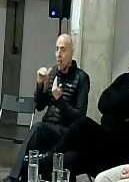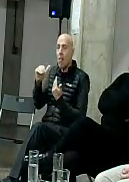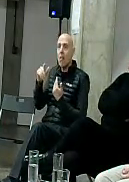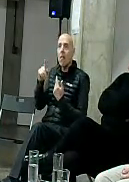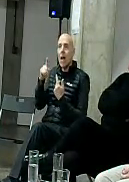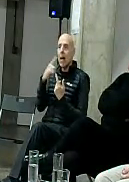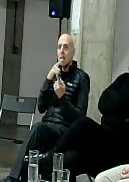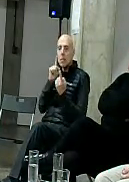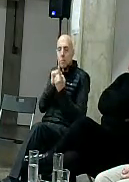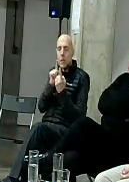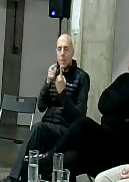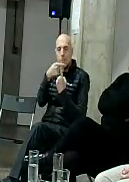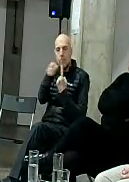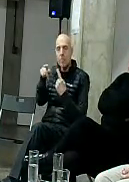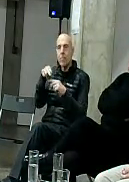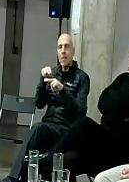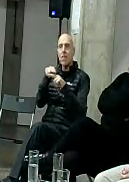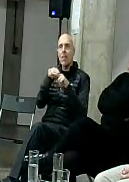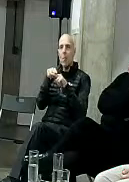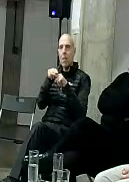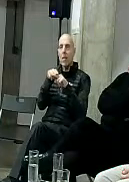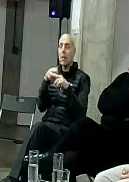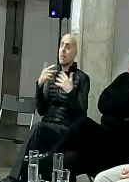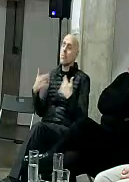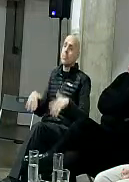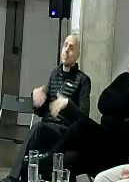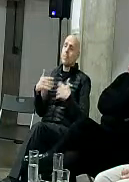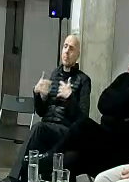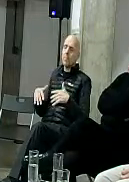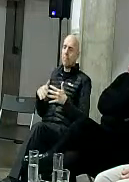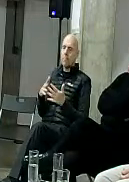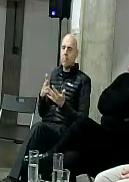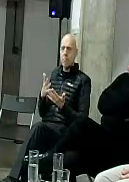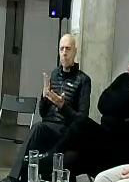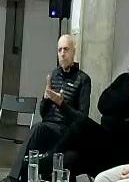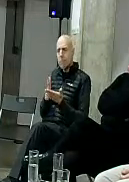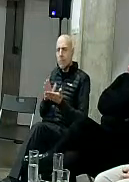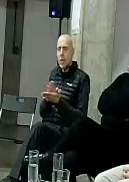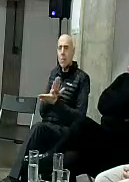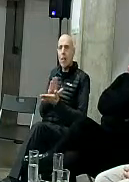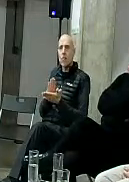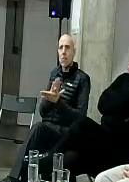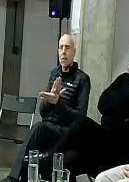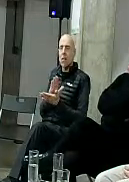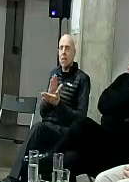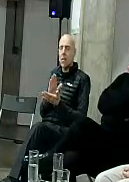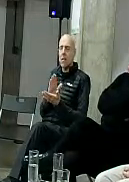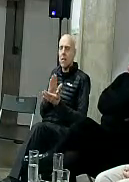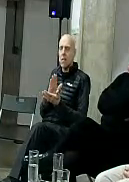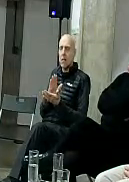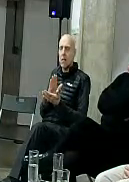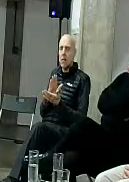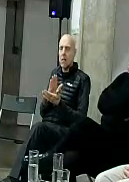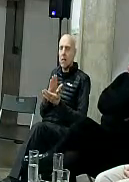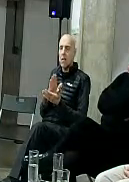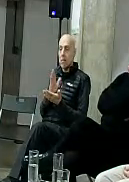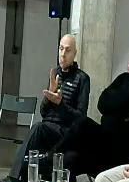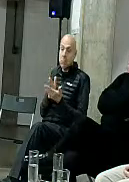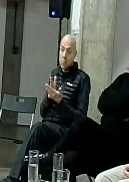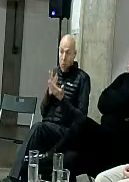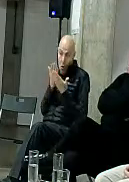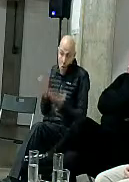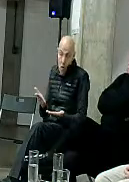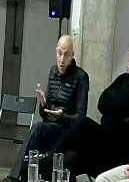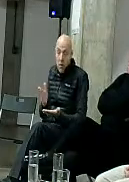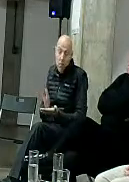other families has been a real pleasure and an honor,